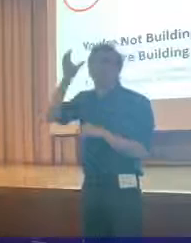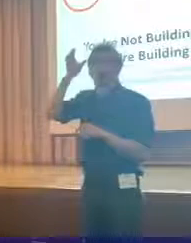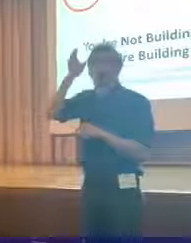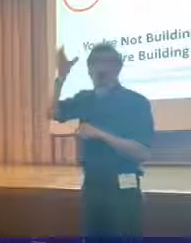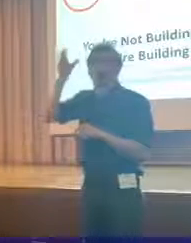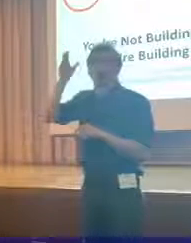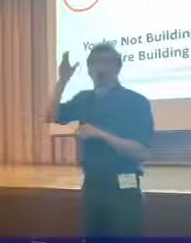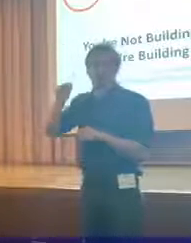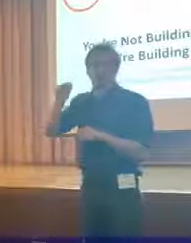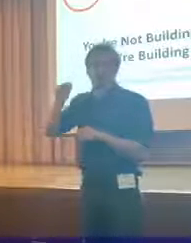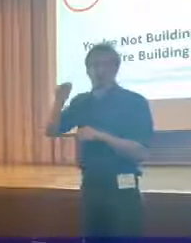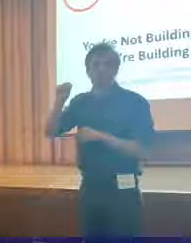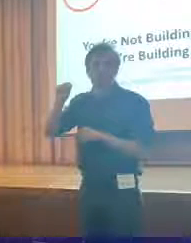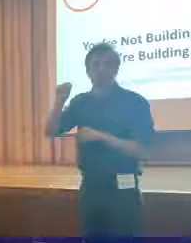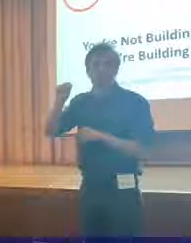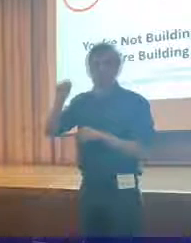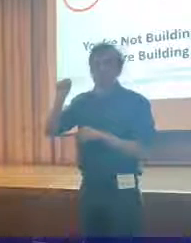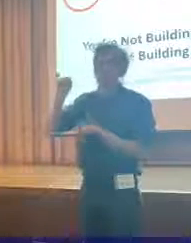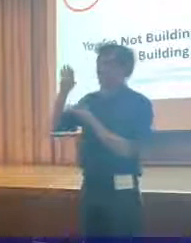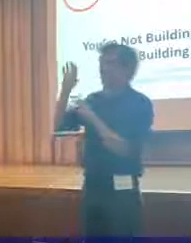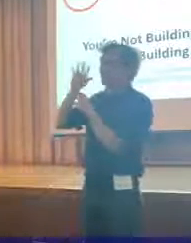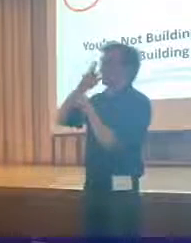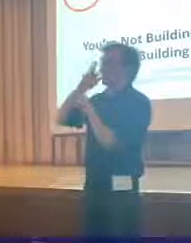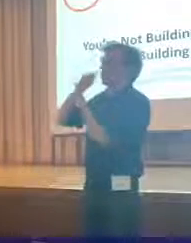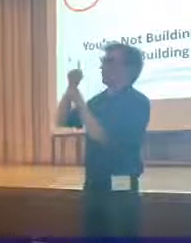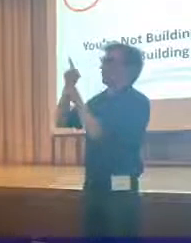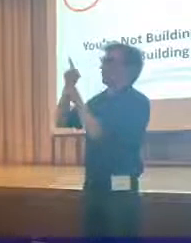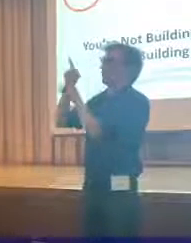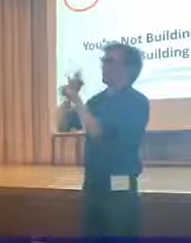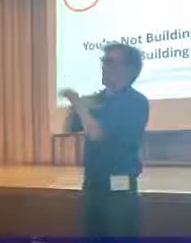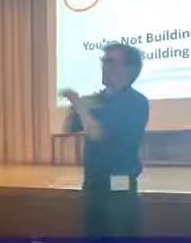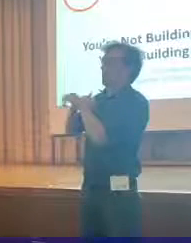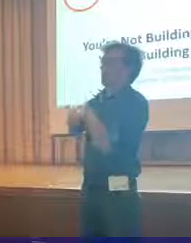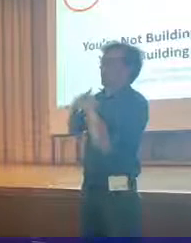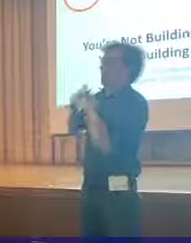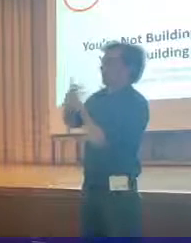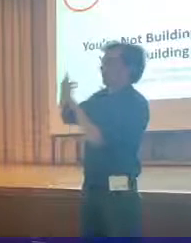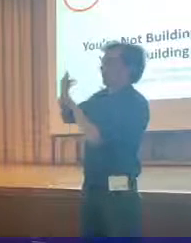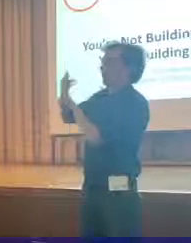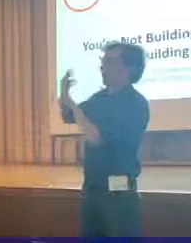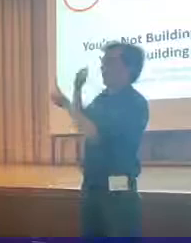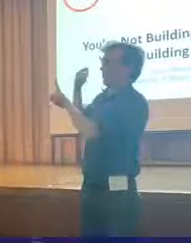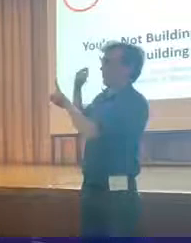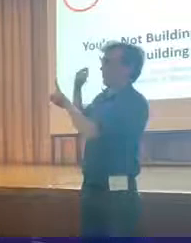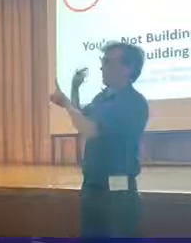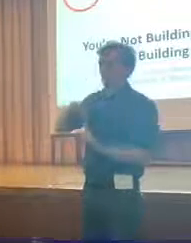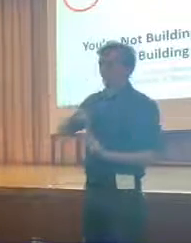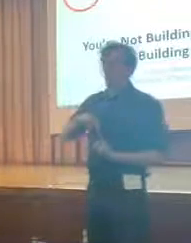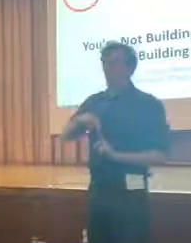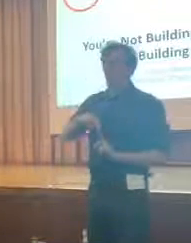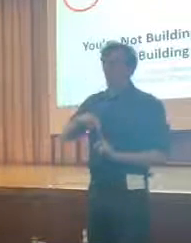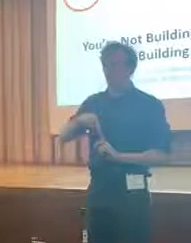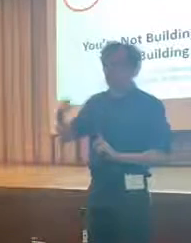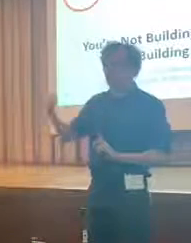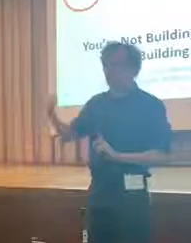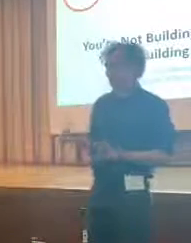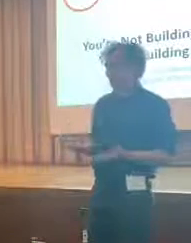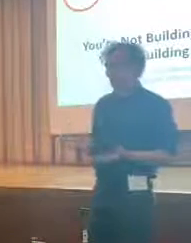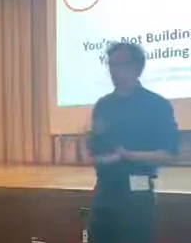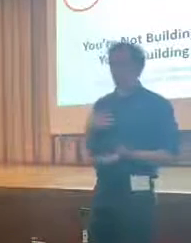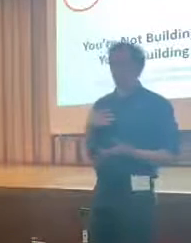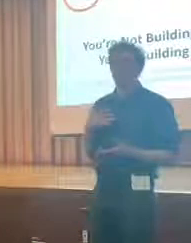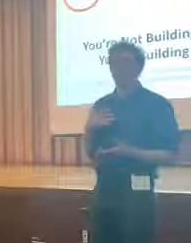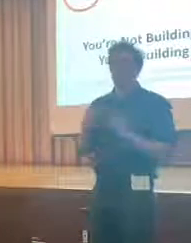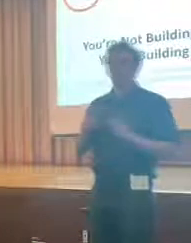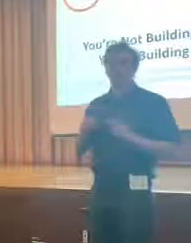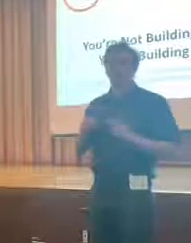table. And I'm telling you that you are, the fact that you're here in this room and that you're